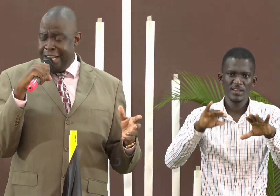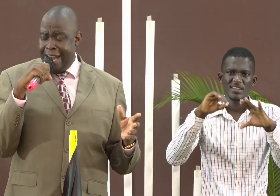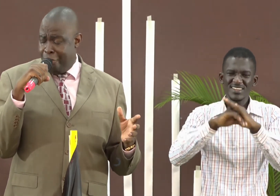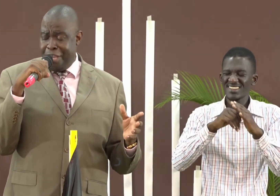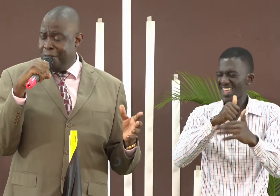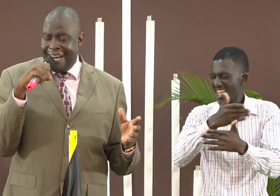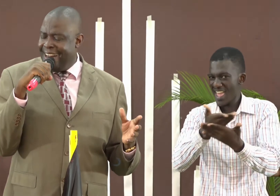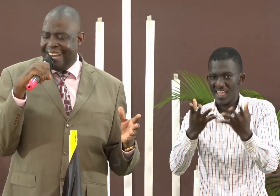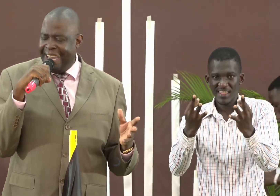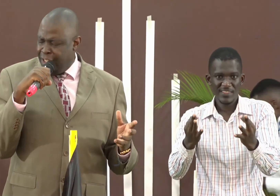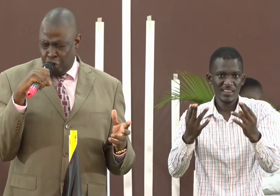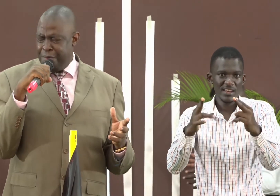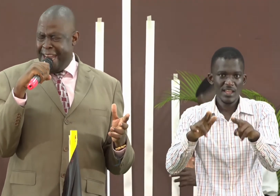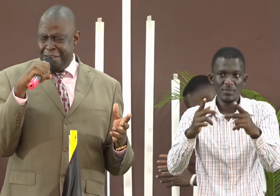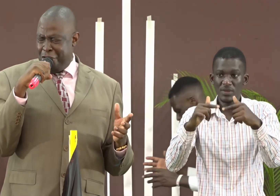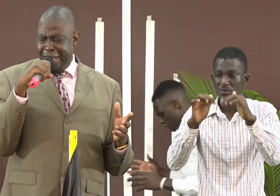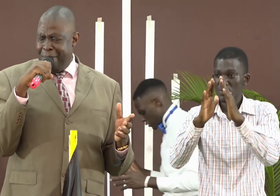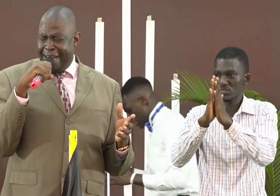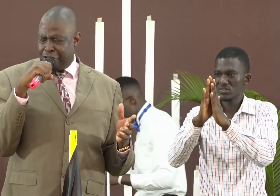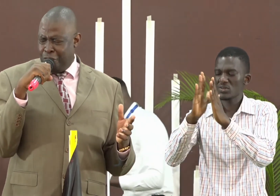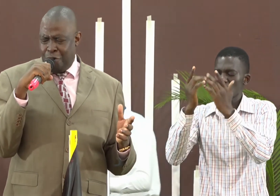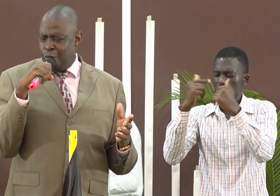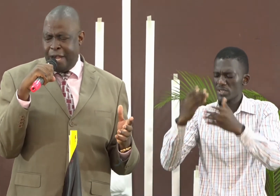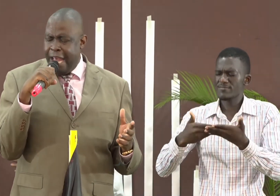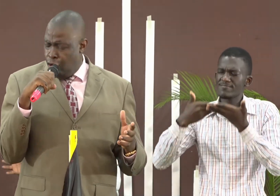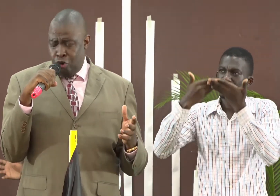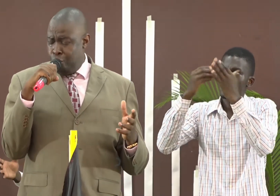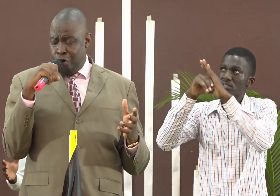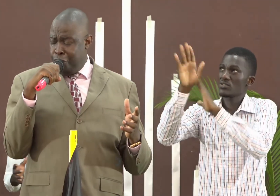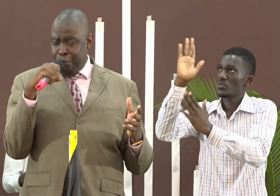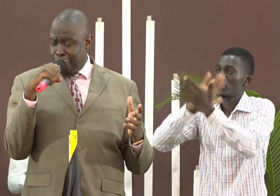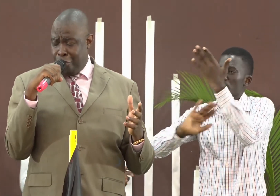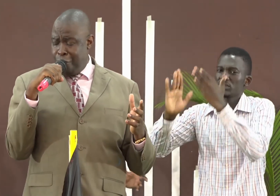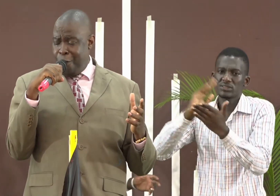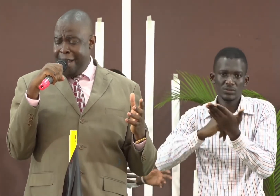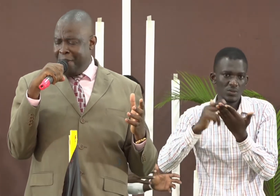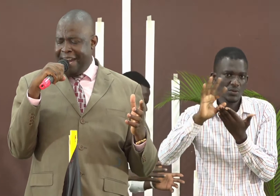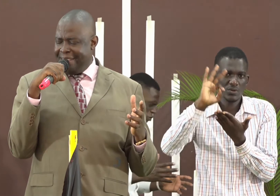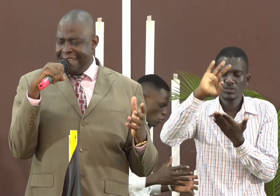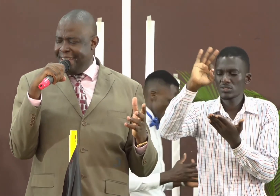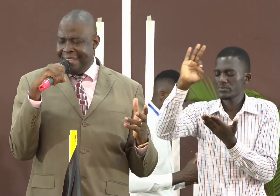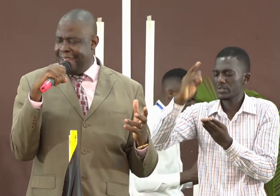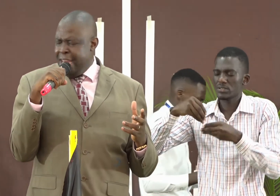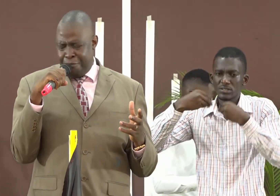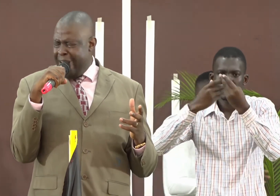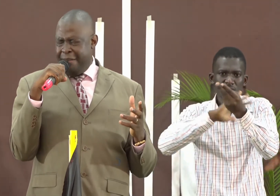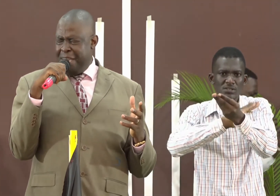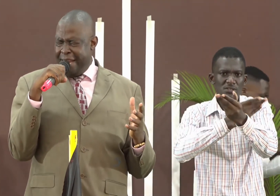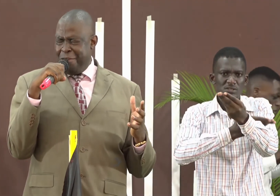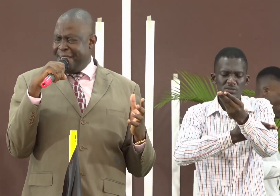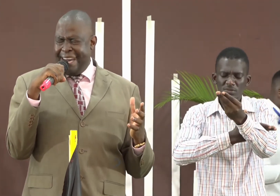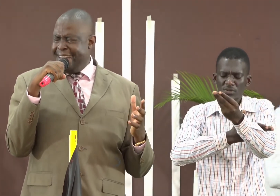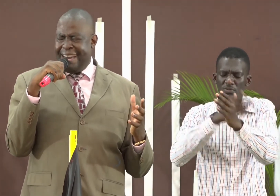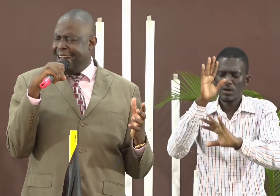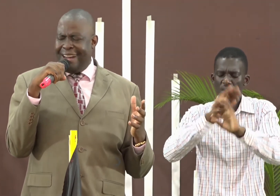your china, call it wa, to be on your demasogo, Omoyon to kobo amani, mami